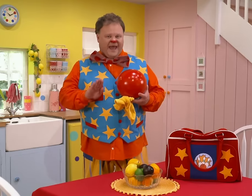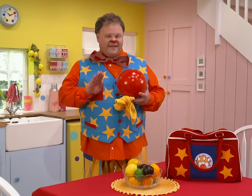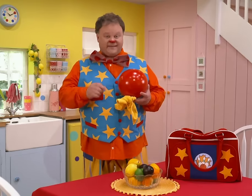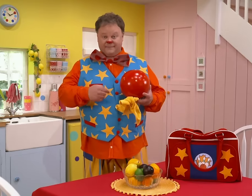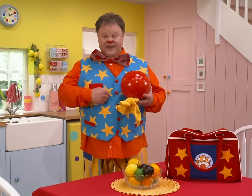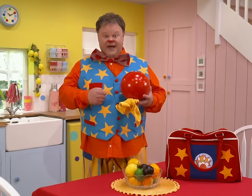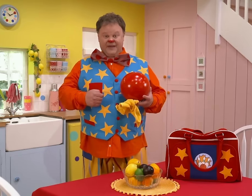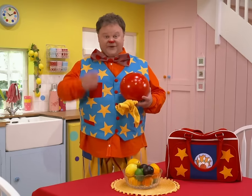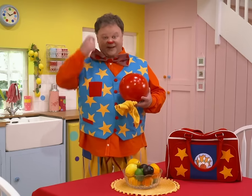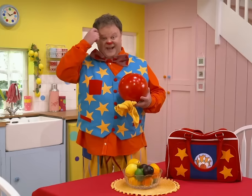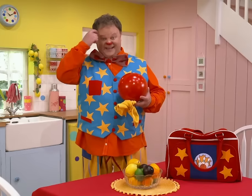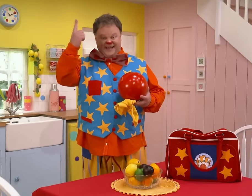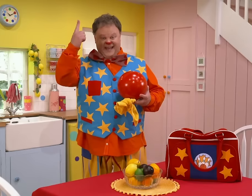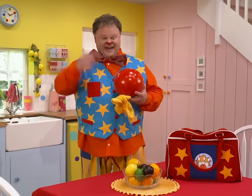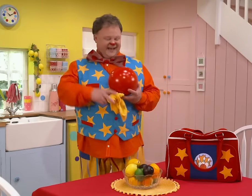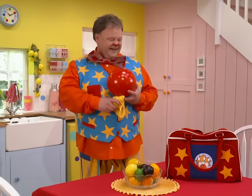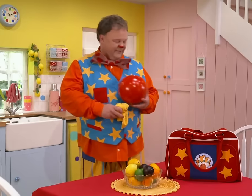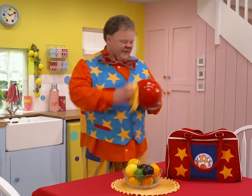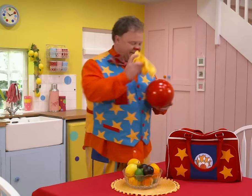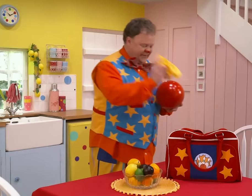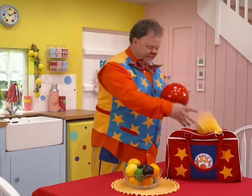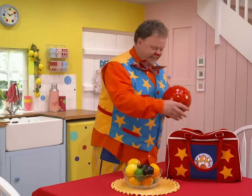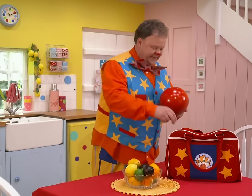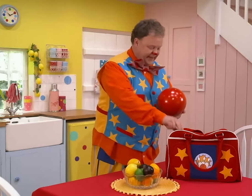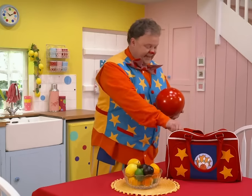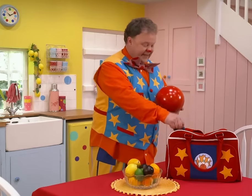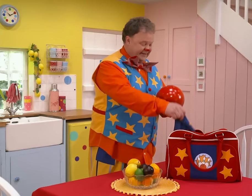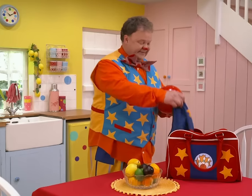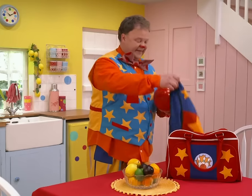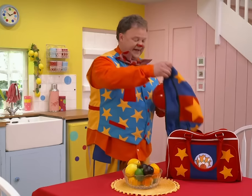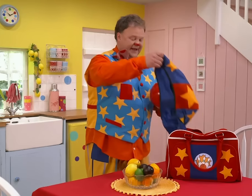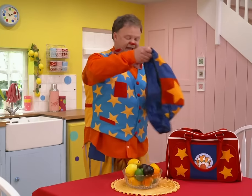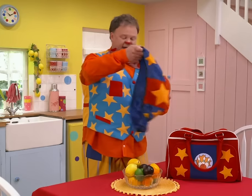Wait, I've got an idea. Woohoo! Ta-da!